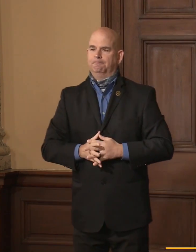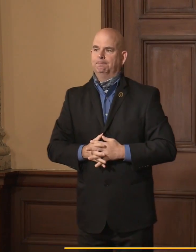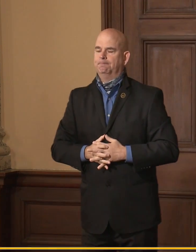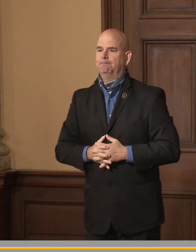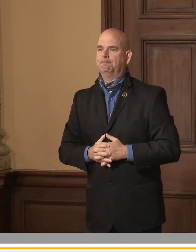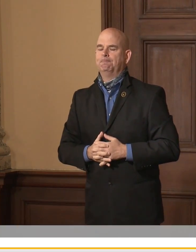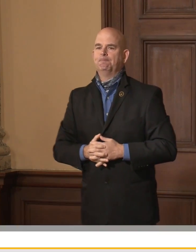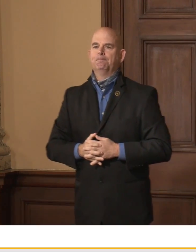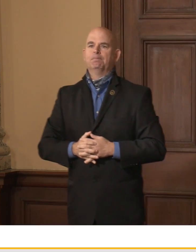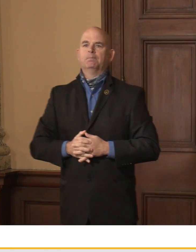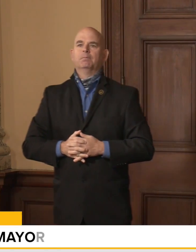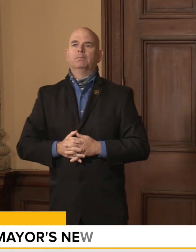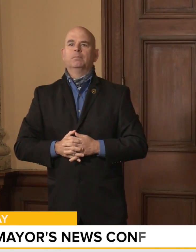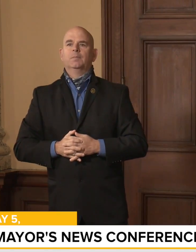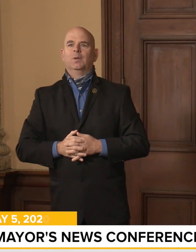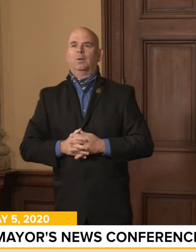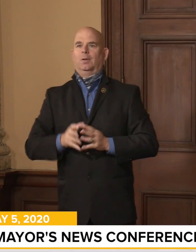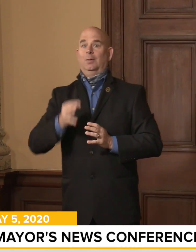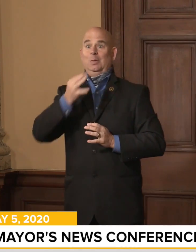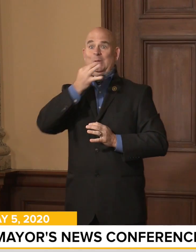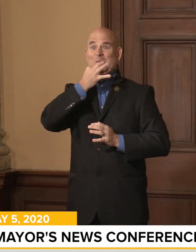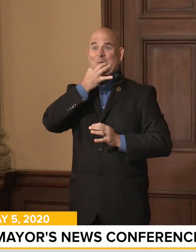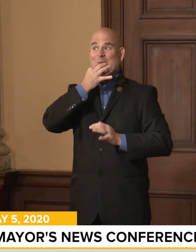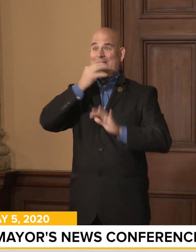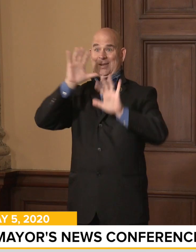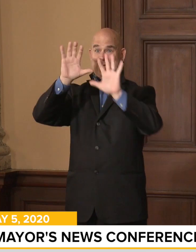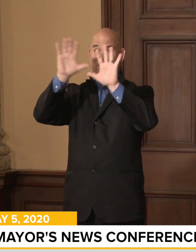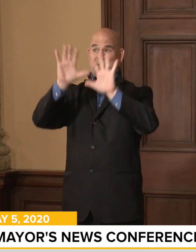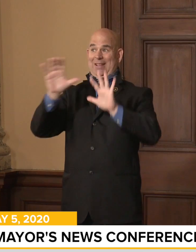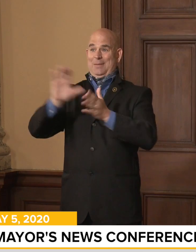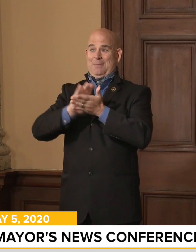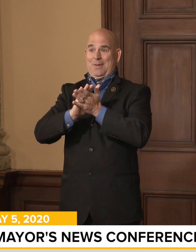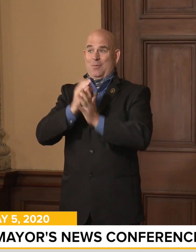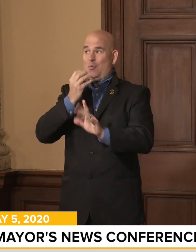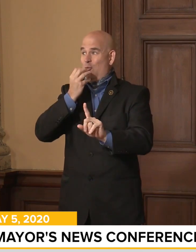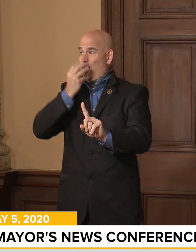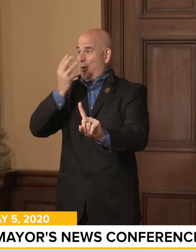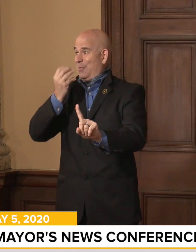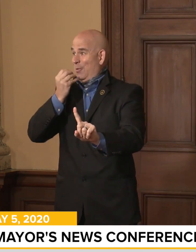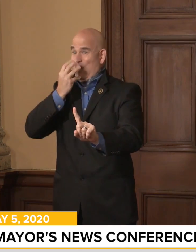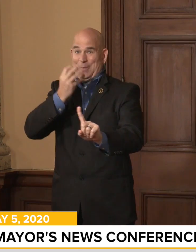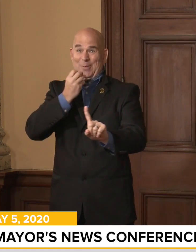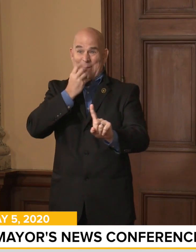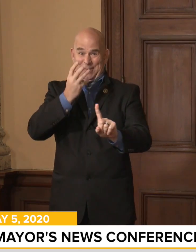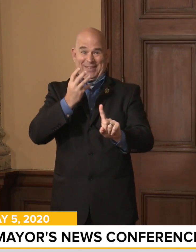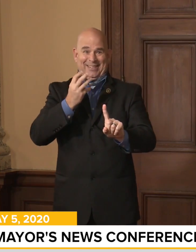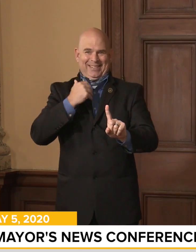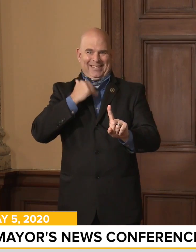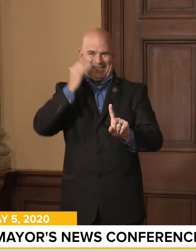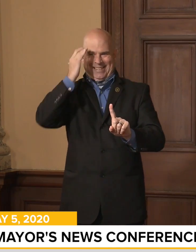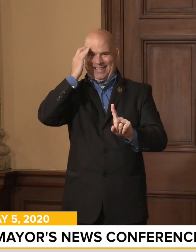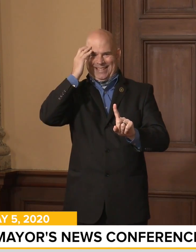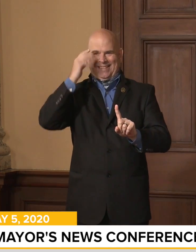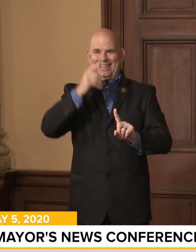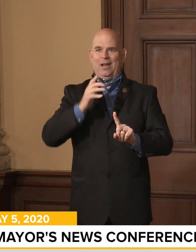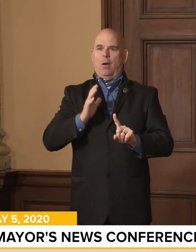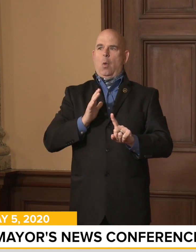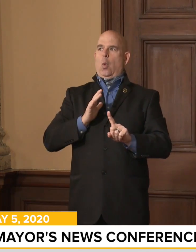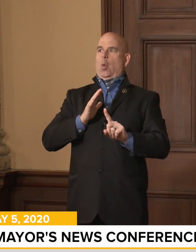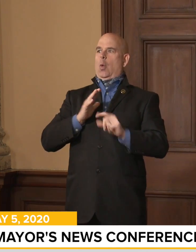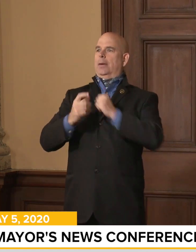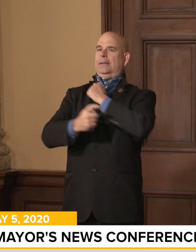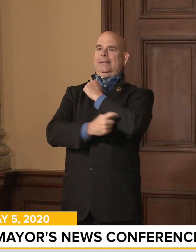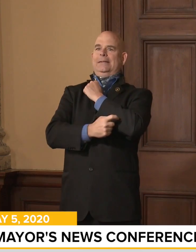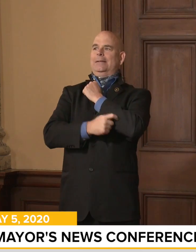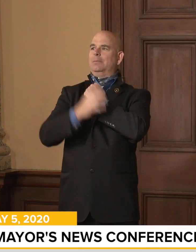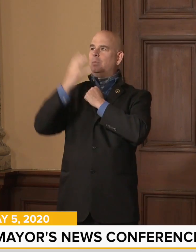weather begins to warm, we acknowledge that it will be increasingly difficult for residents to abide by the stay-at-home order. Just this past weekend,